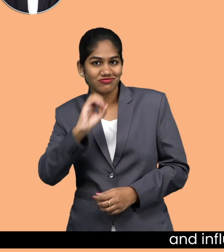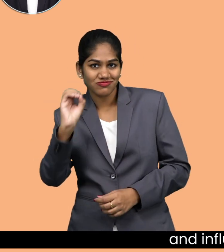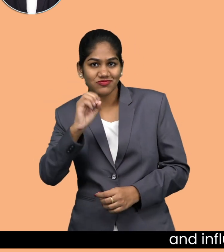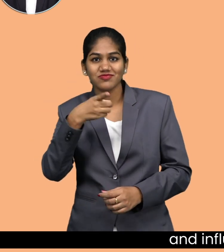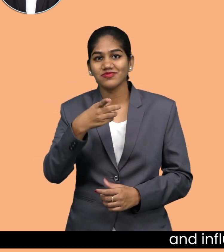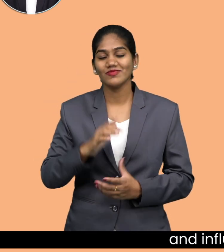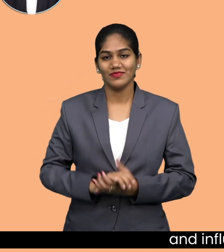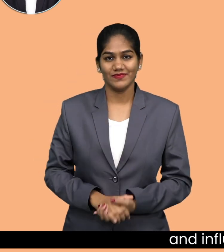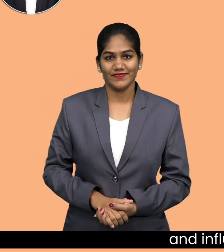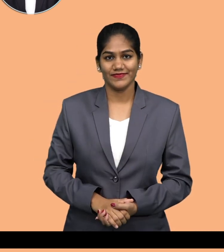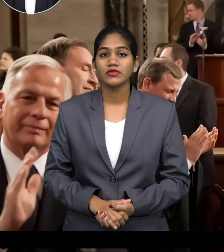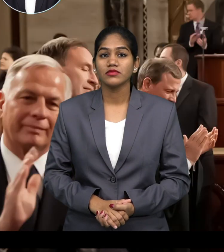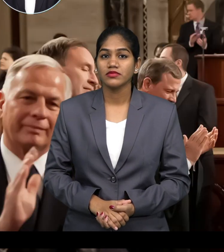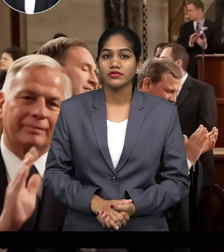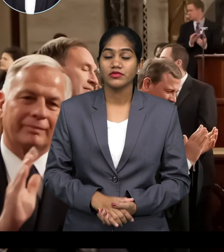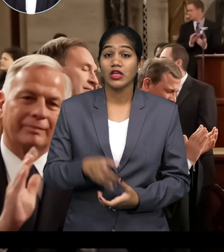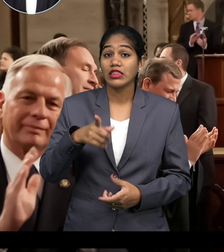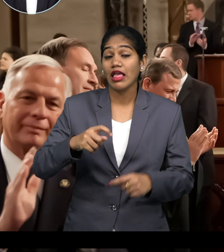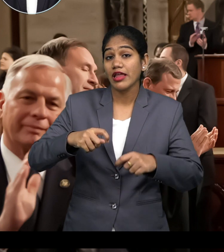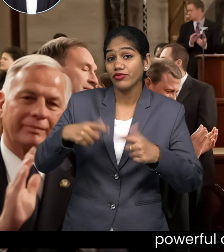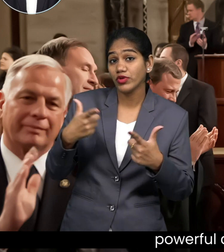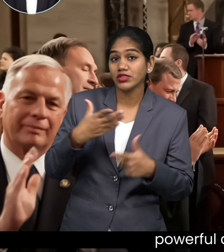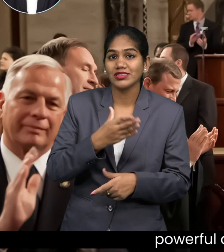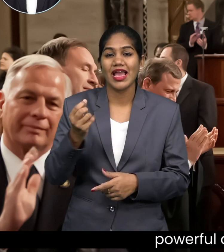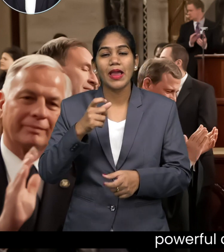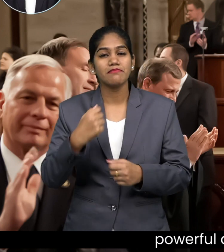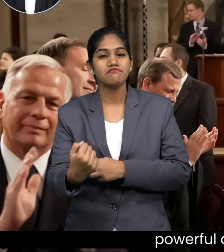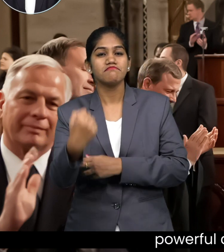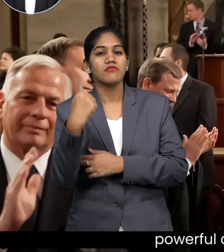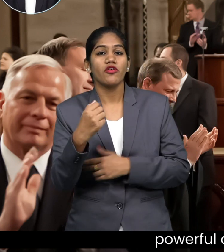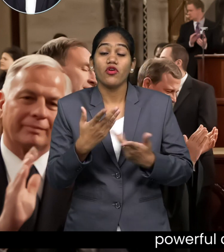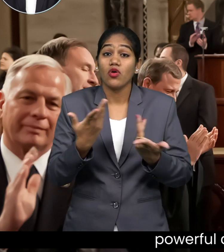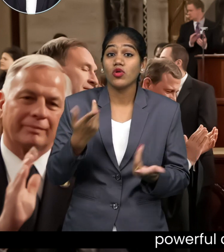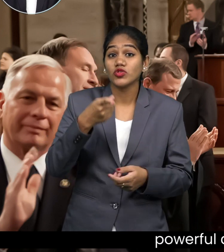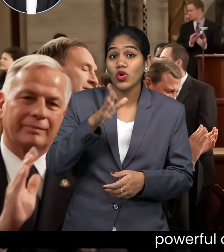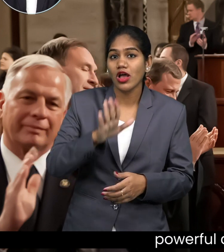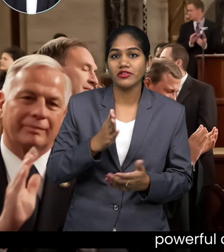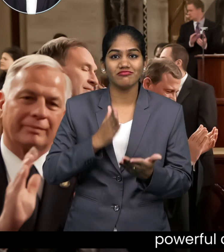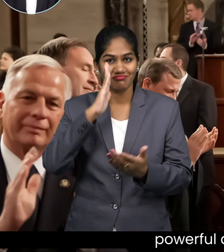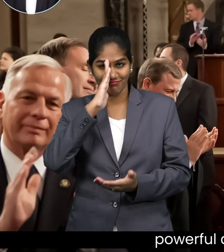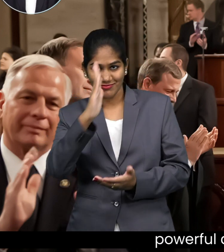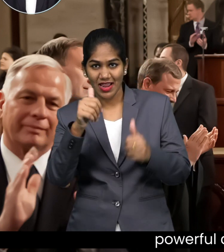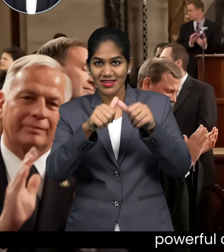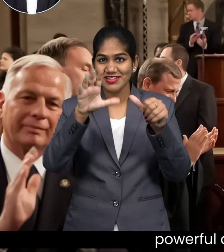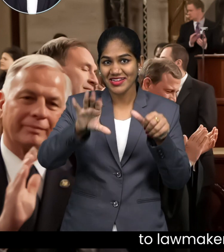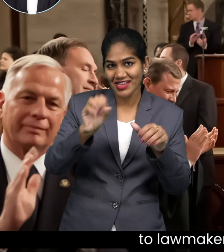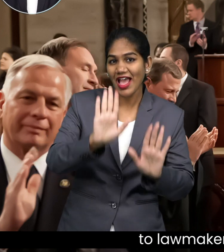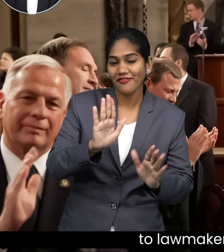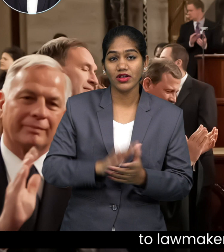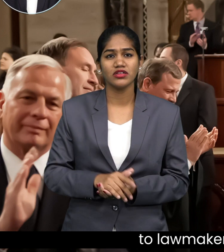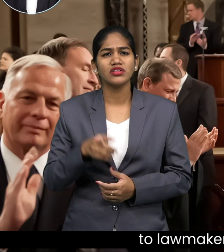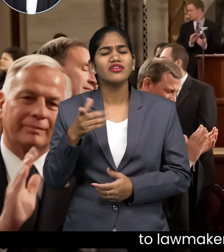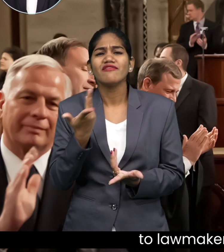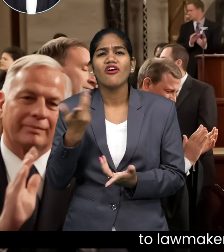The rich and powerful also have direct access to